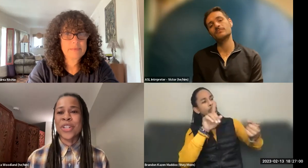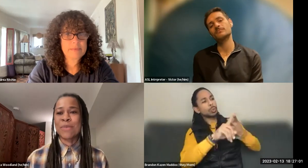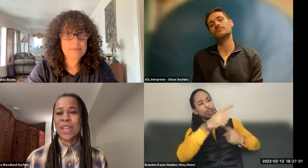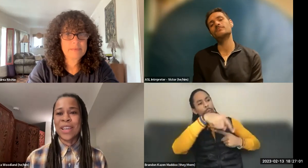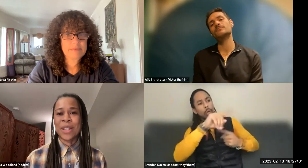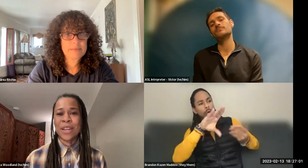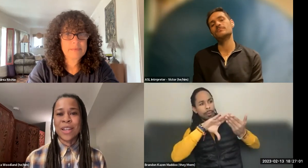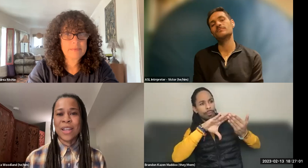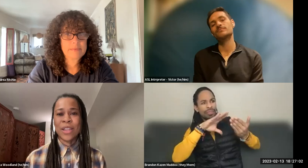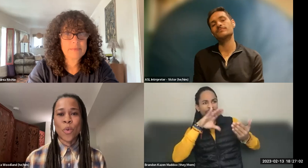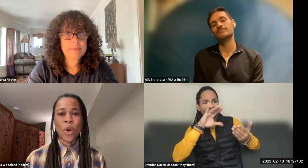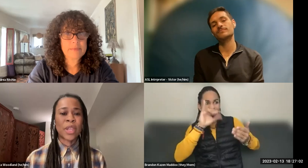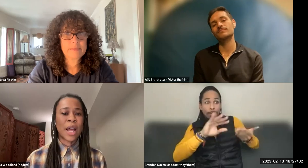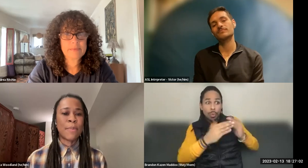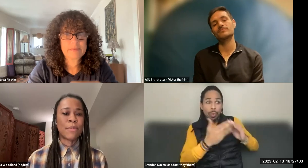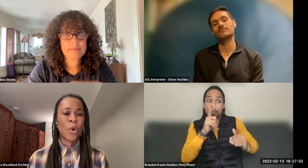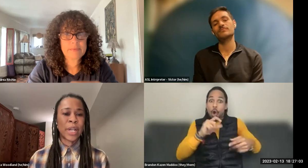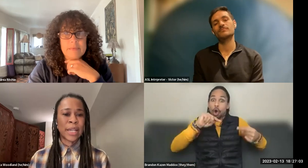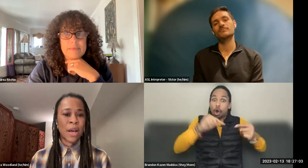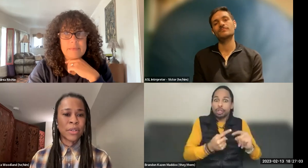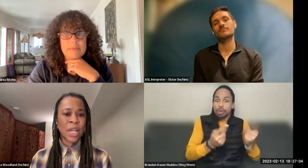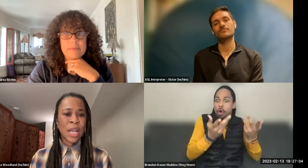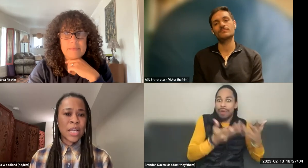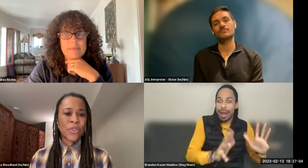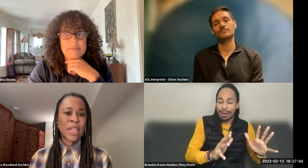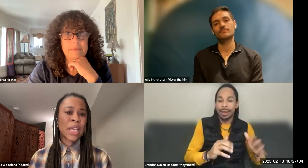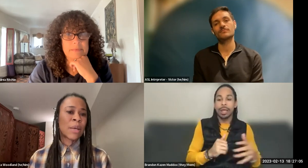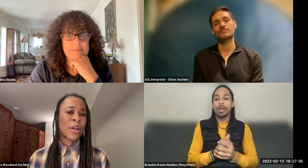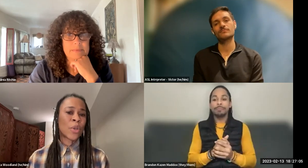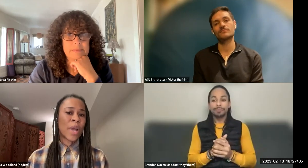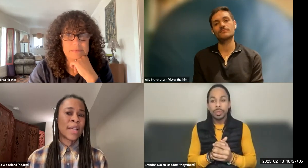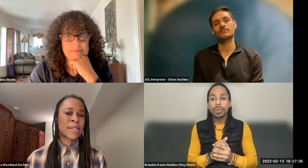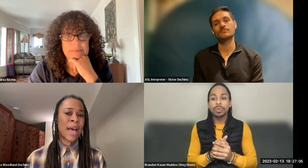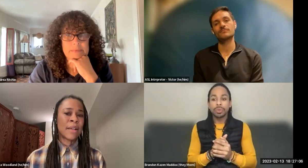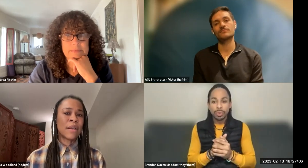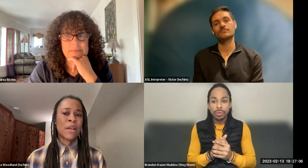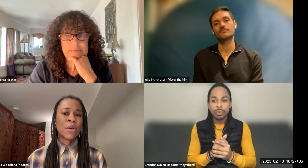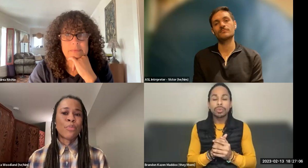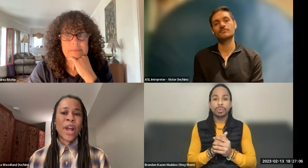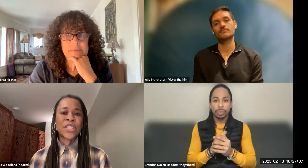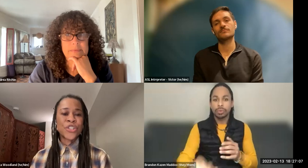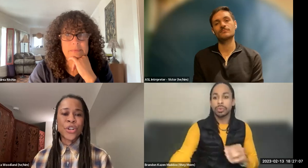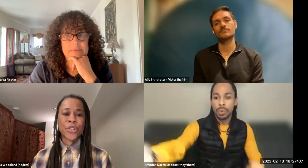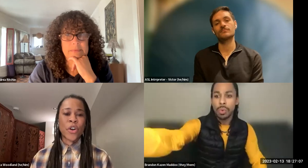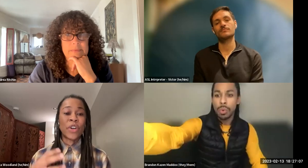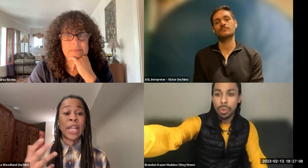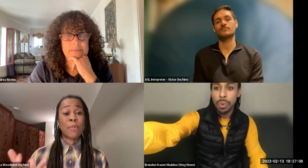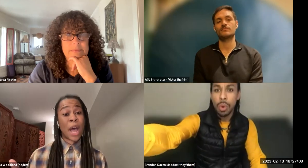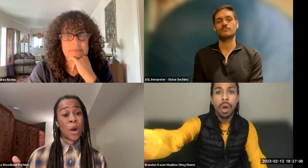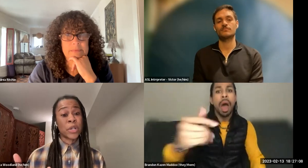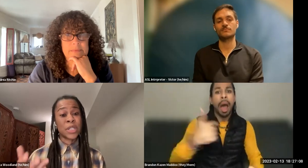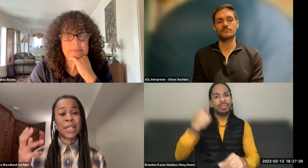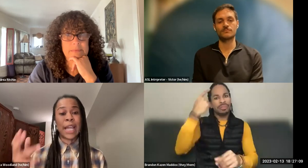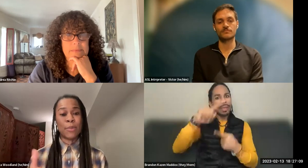most concerning to me in the work that I'm holding down is really thinking about the ways that practitioners are